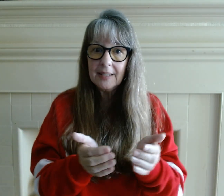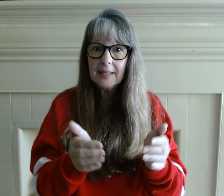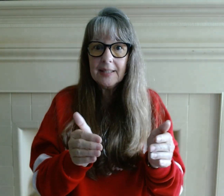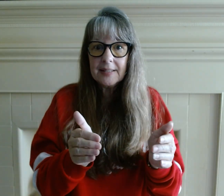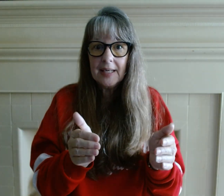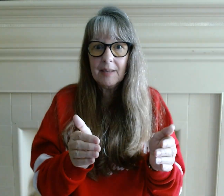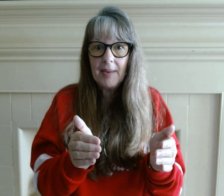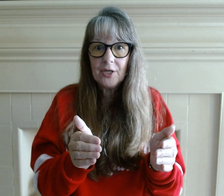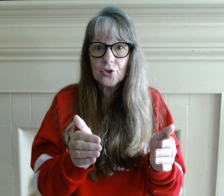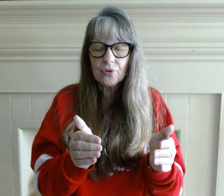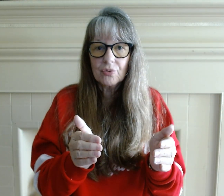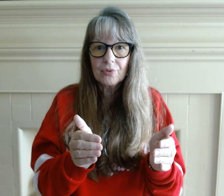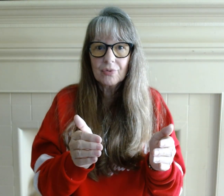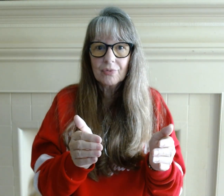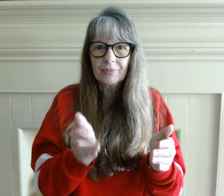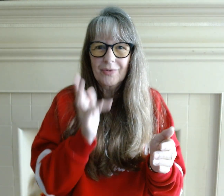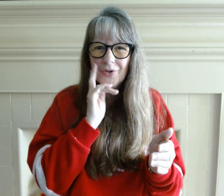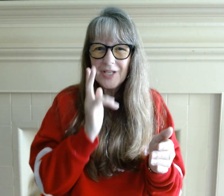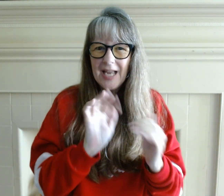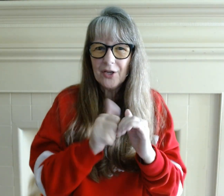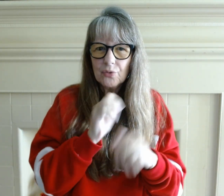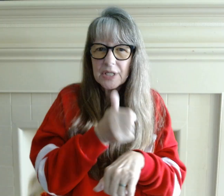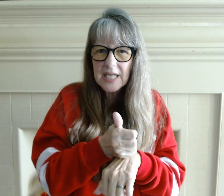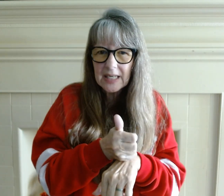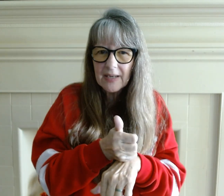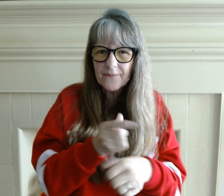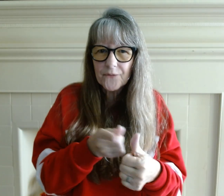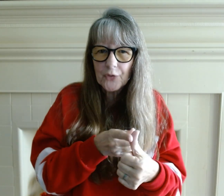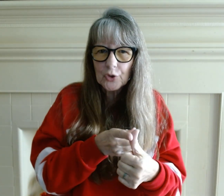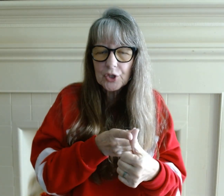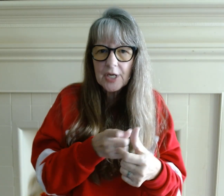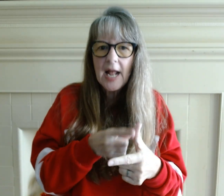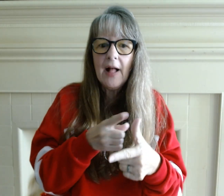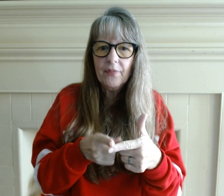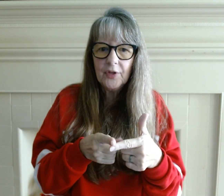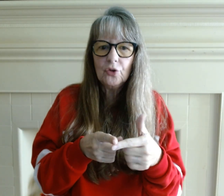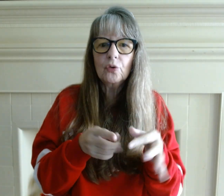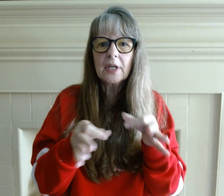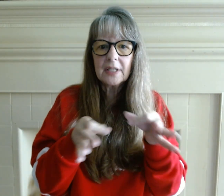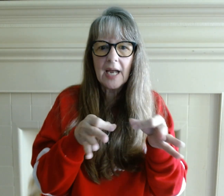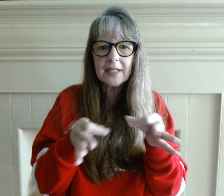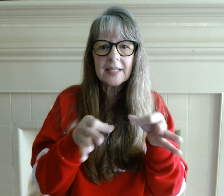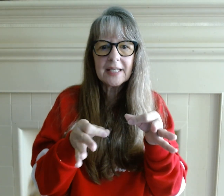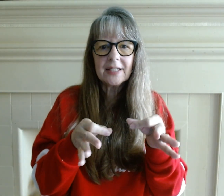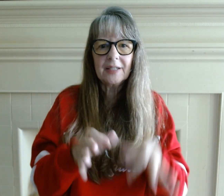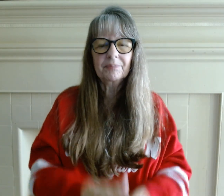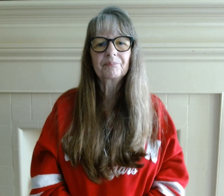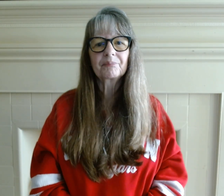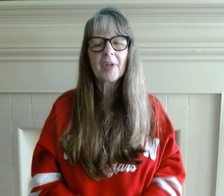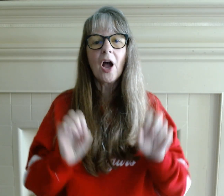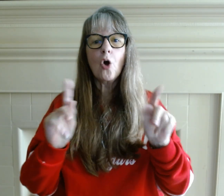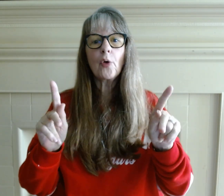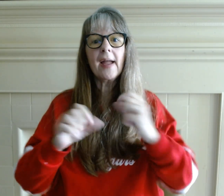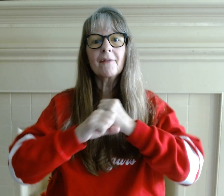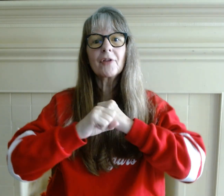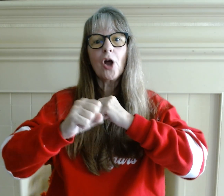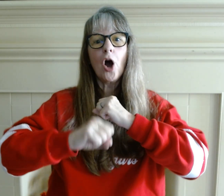is in a manger. You see how you set it up first, and then you can kind of discuss it. Okay, I've gone on and